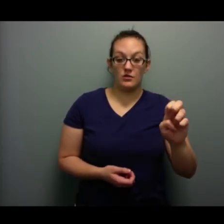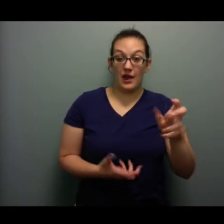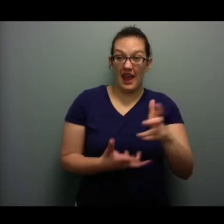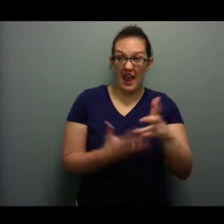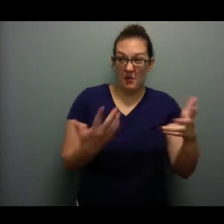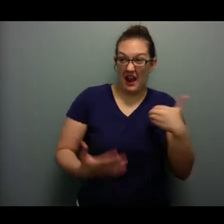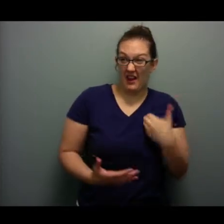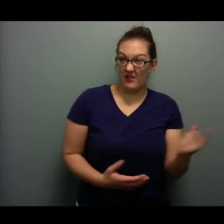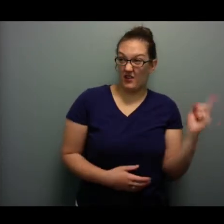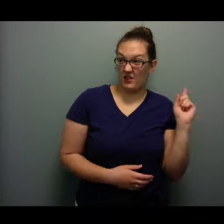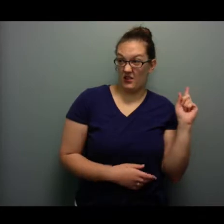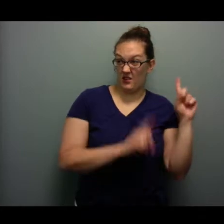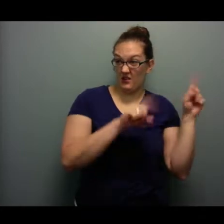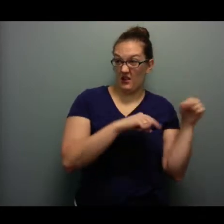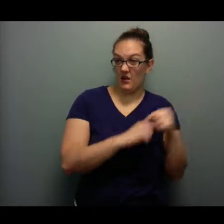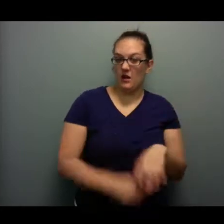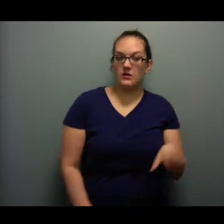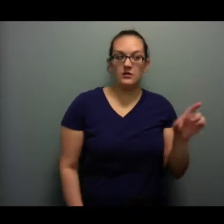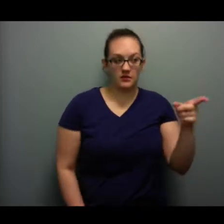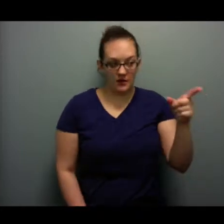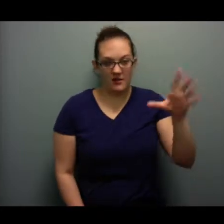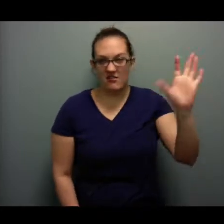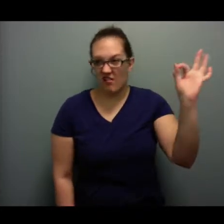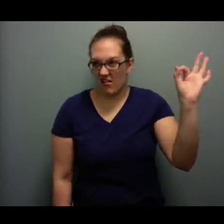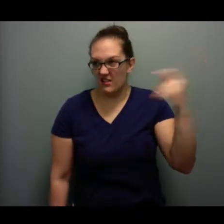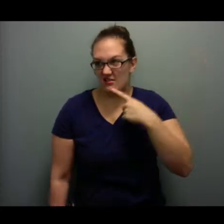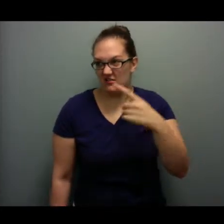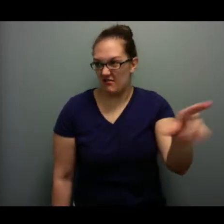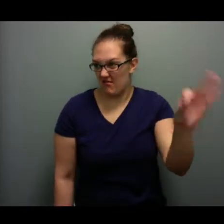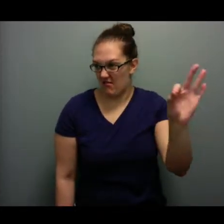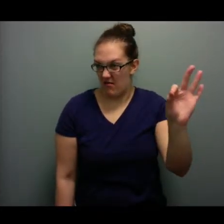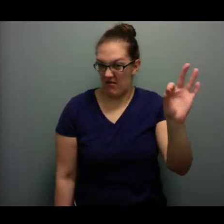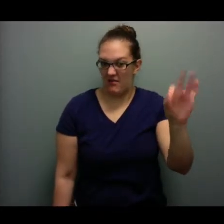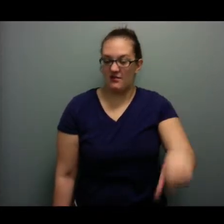here? Shira? 9. Okay, so